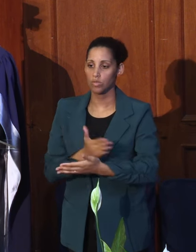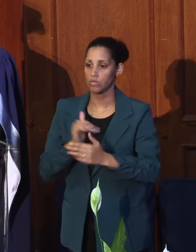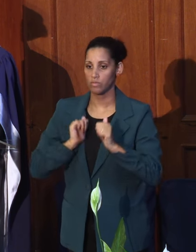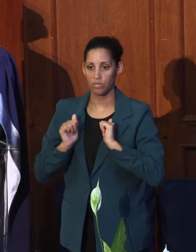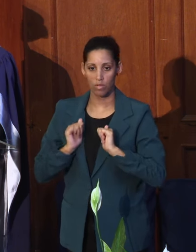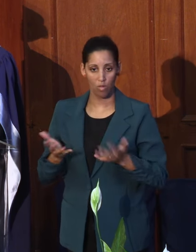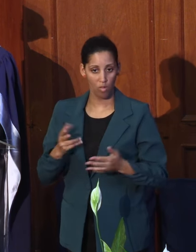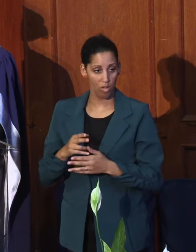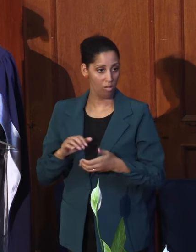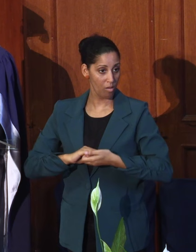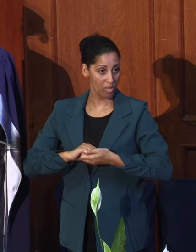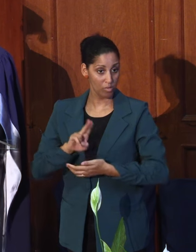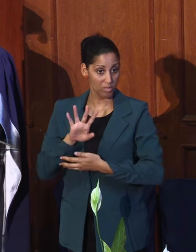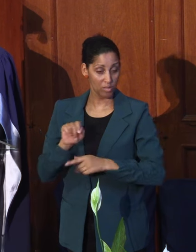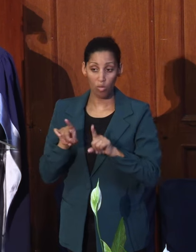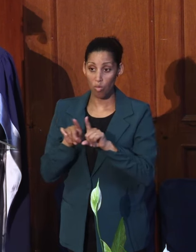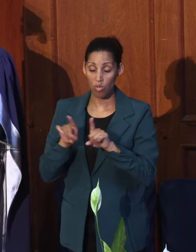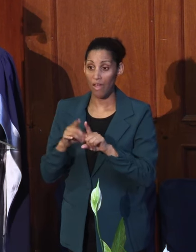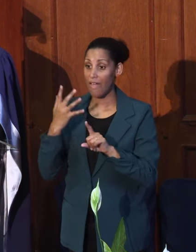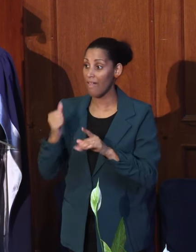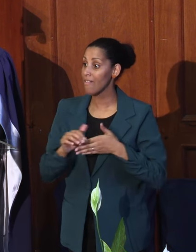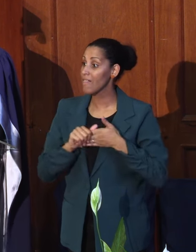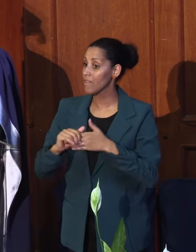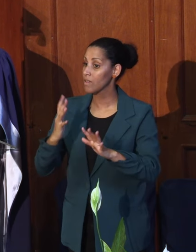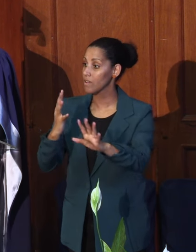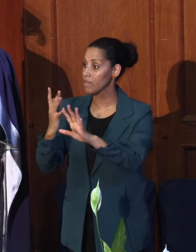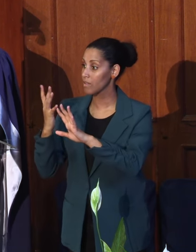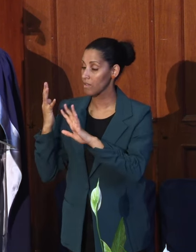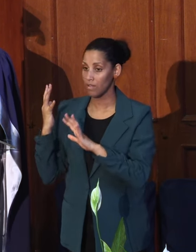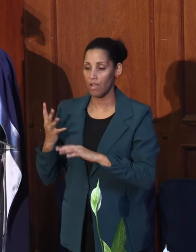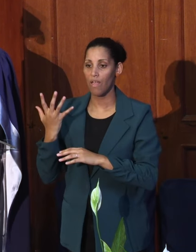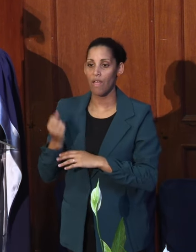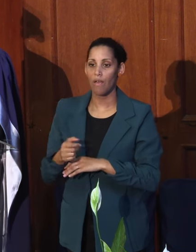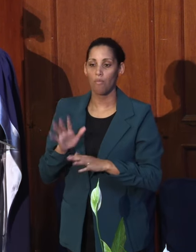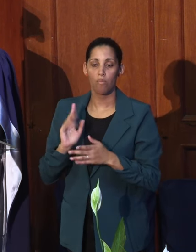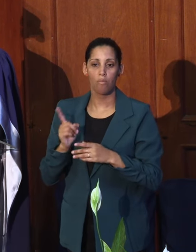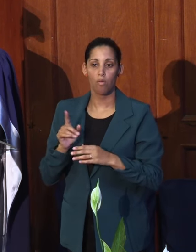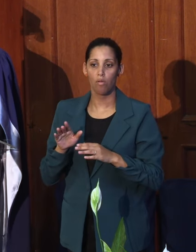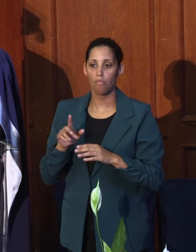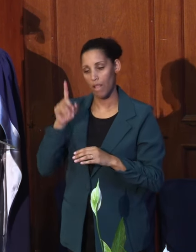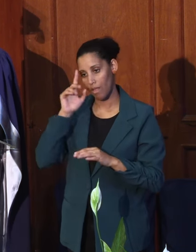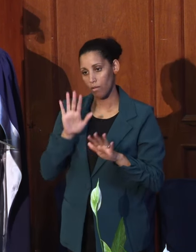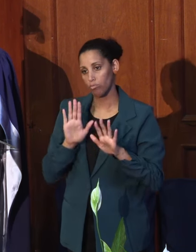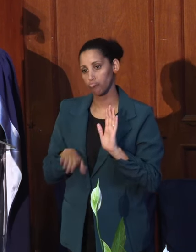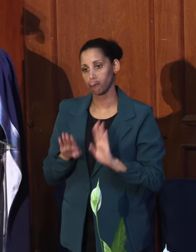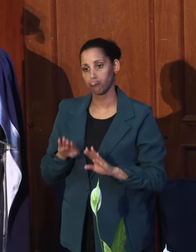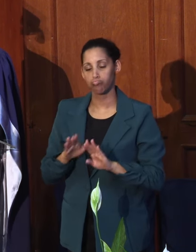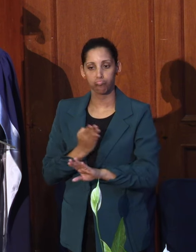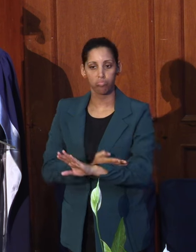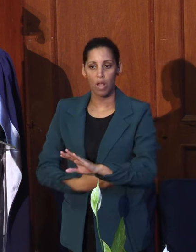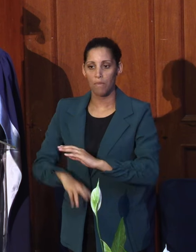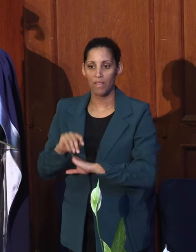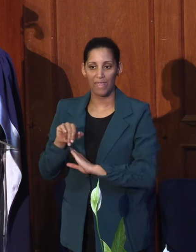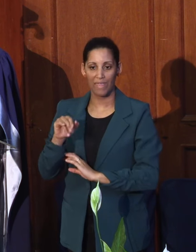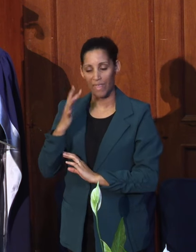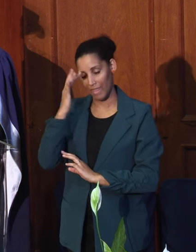UCT. The procession was led by Sky Dladla and the Black Roots Marimbas, a neo-traditional indie band that